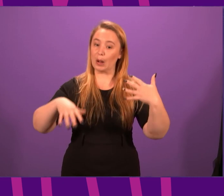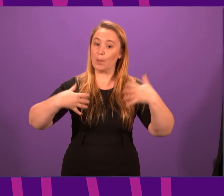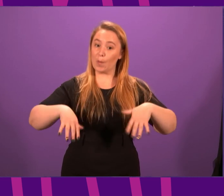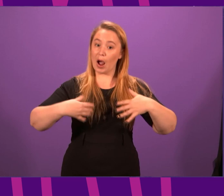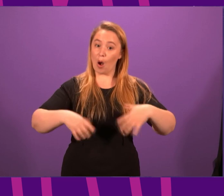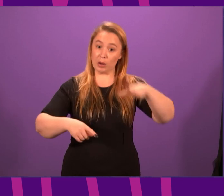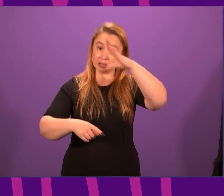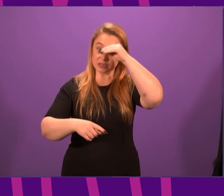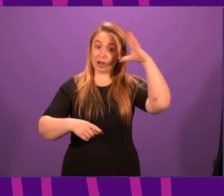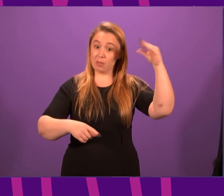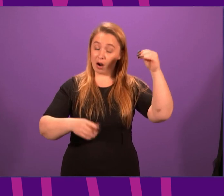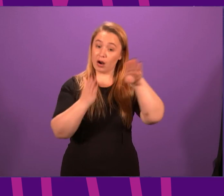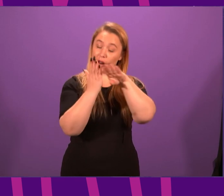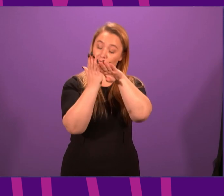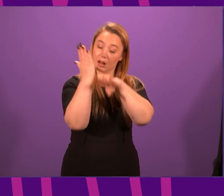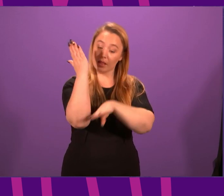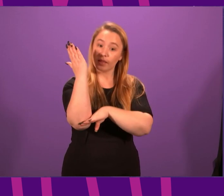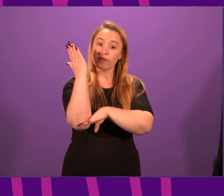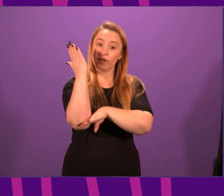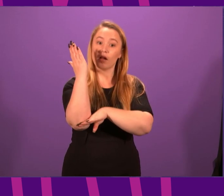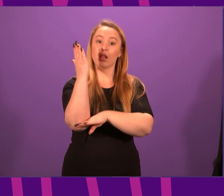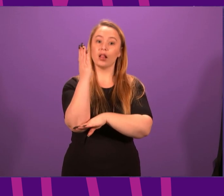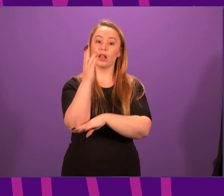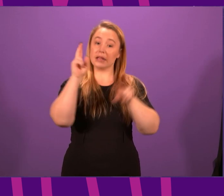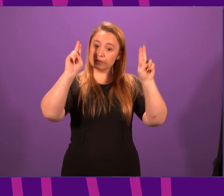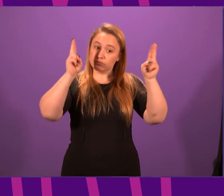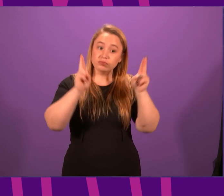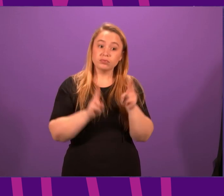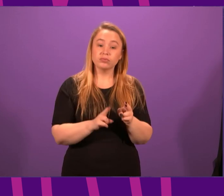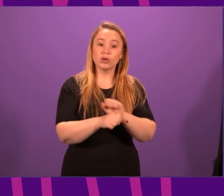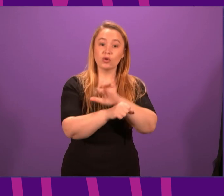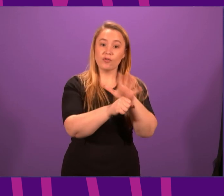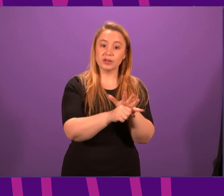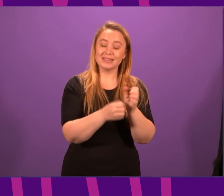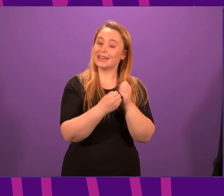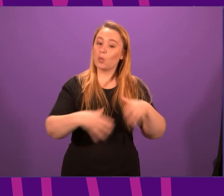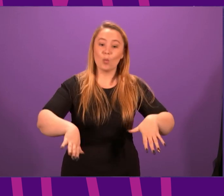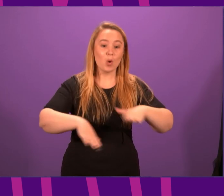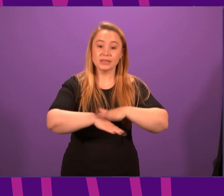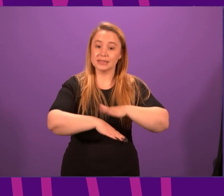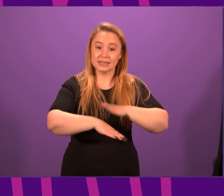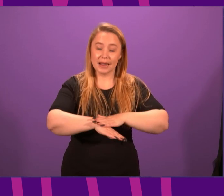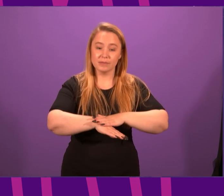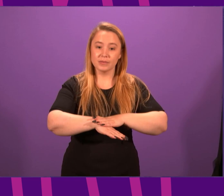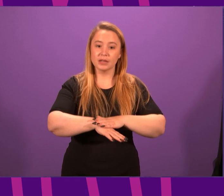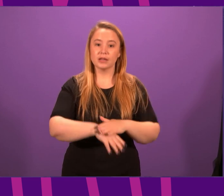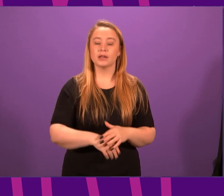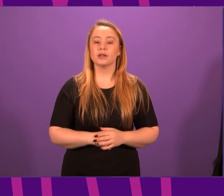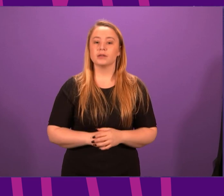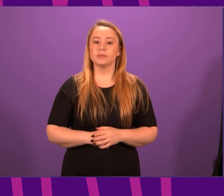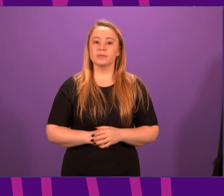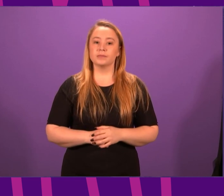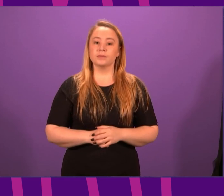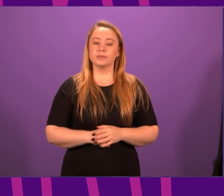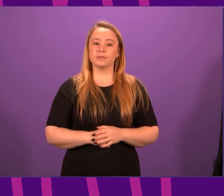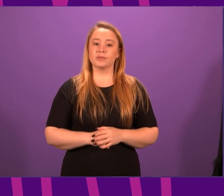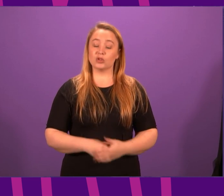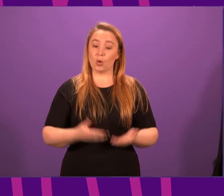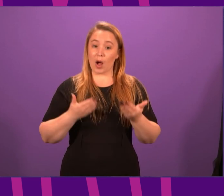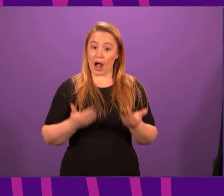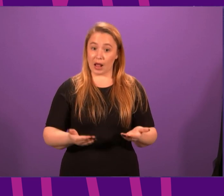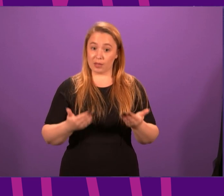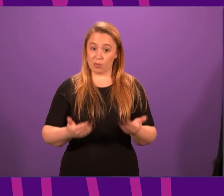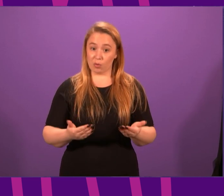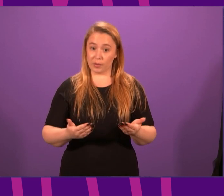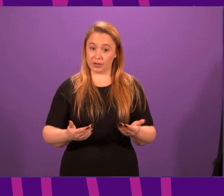was entirely accurate, and that we didn't waste time. Mr. Rennie knows that the reason why we are able now to